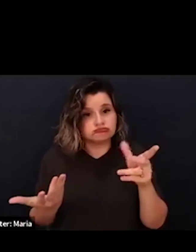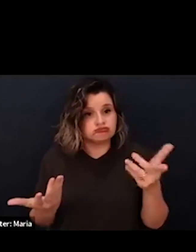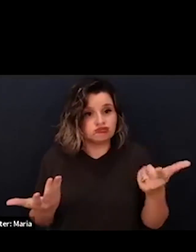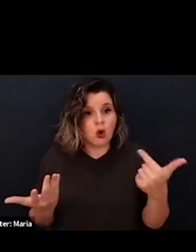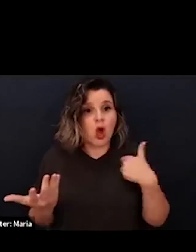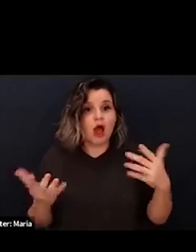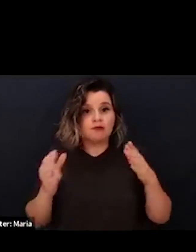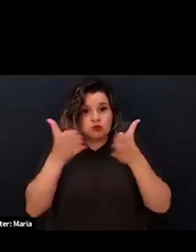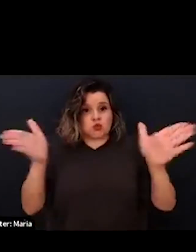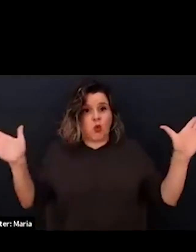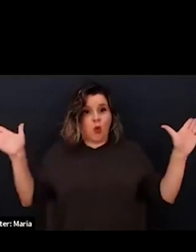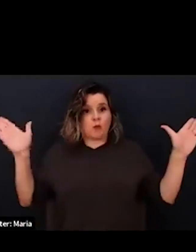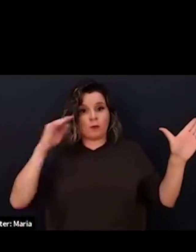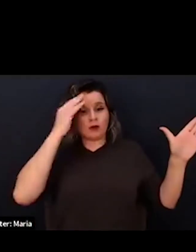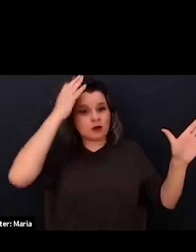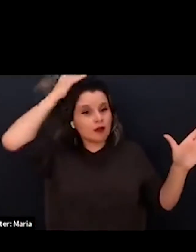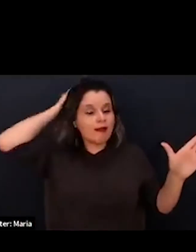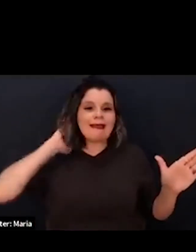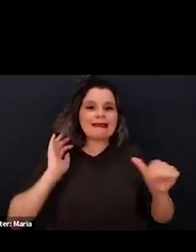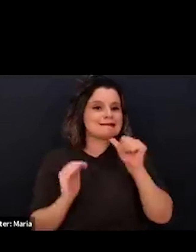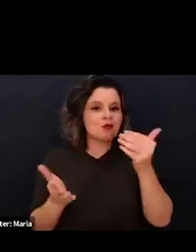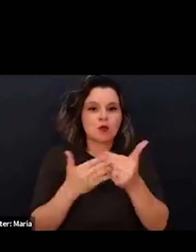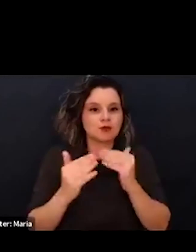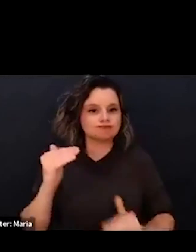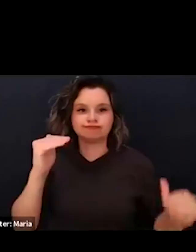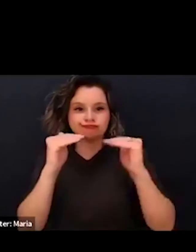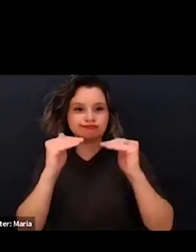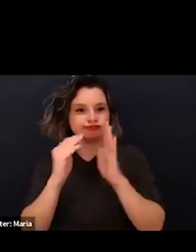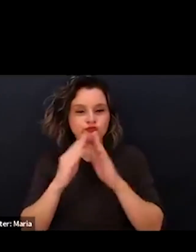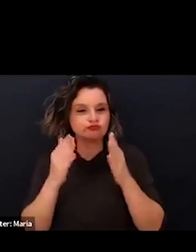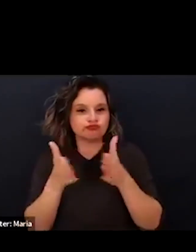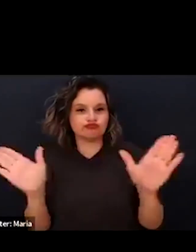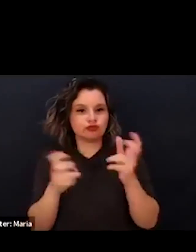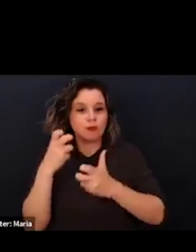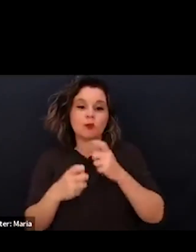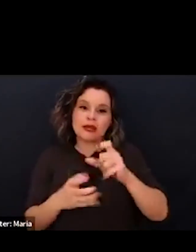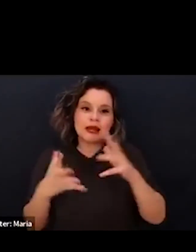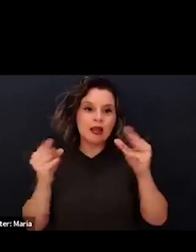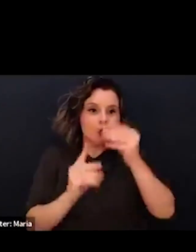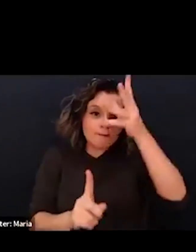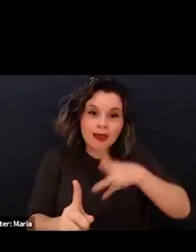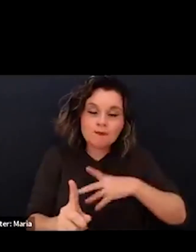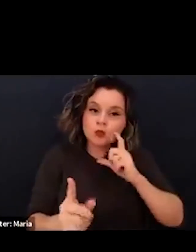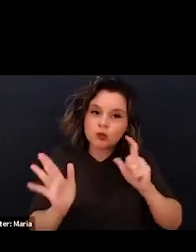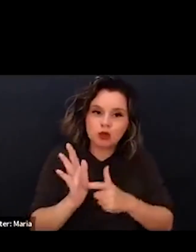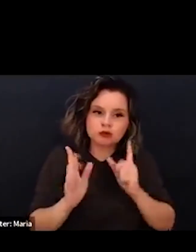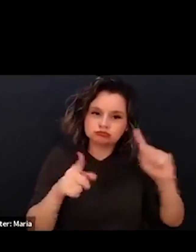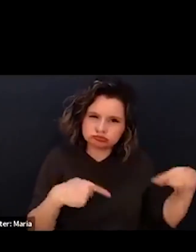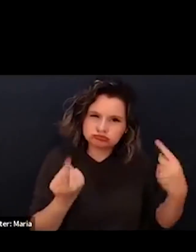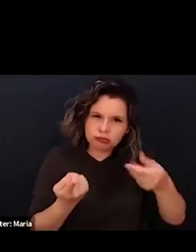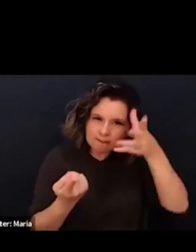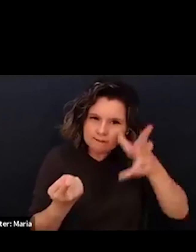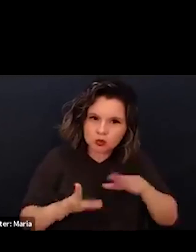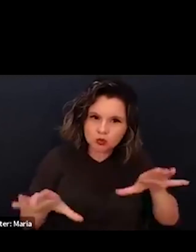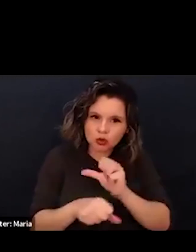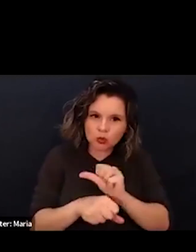the scope of the problem. It's nowhere near adequate to the scope of the problem. So we need a whole lot more men, but it's important to acknowledge that there have been men already doing work.